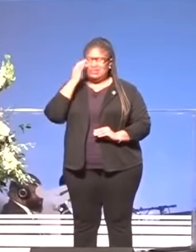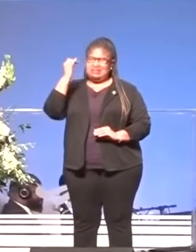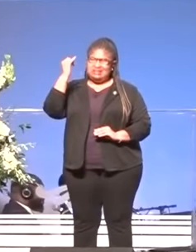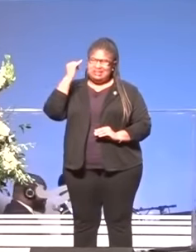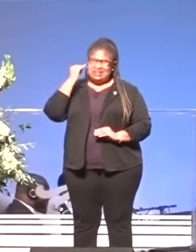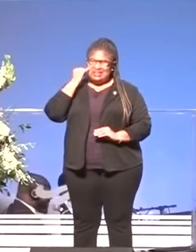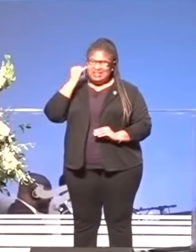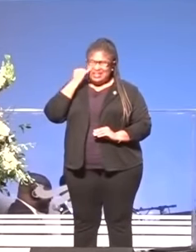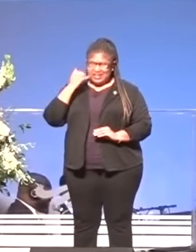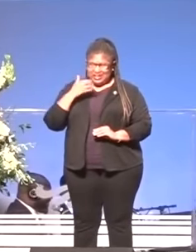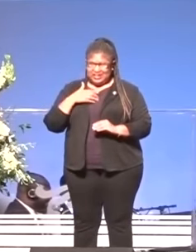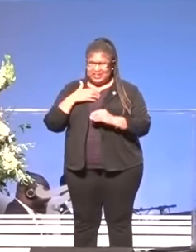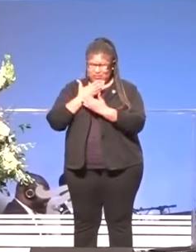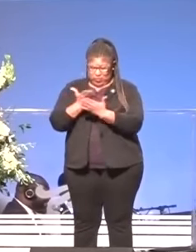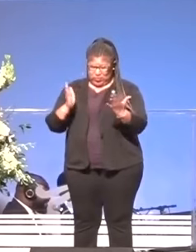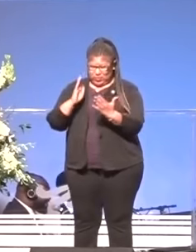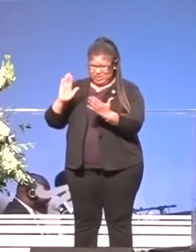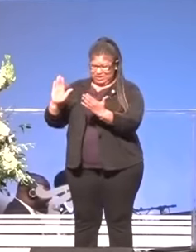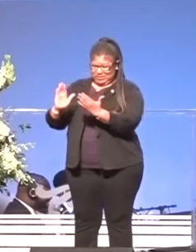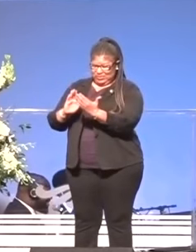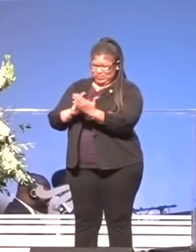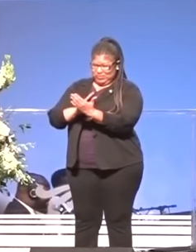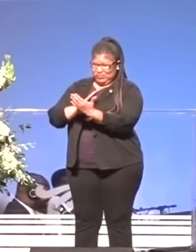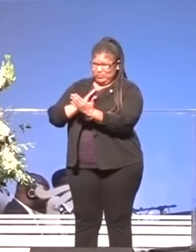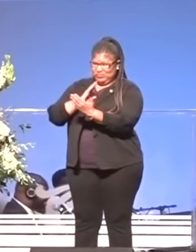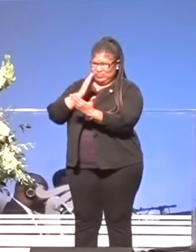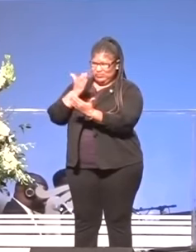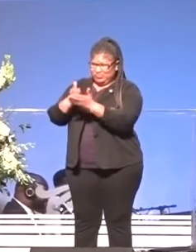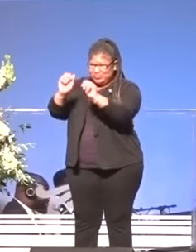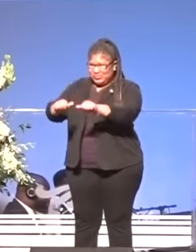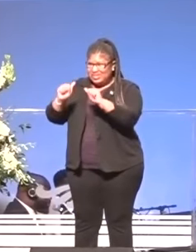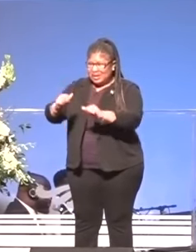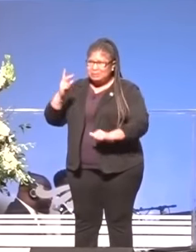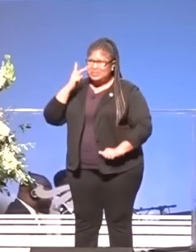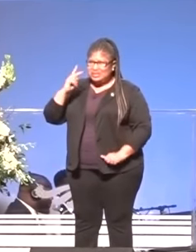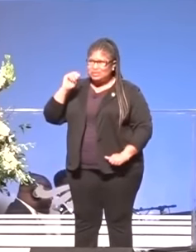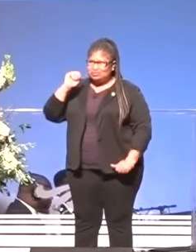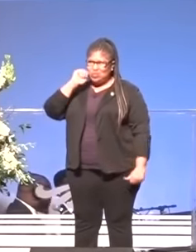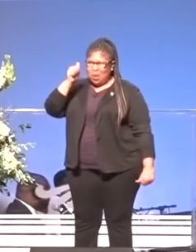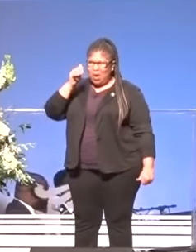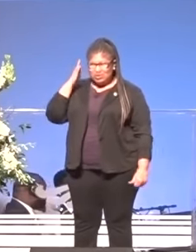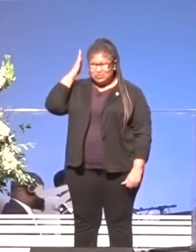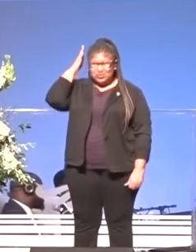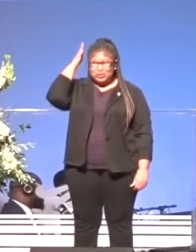If we get to see tomorrow,